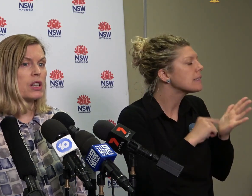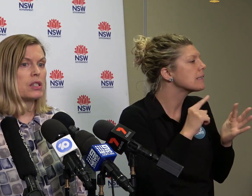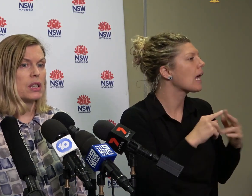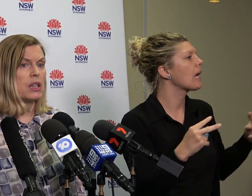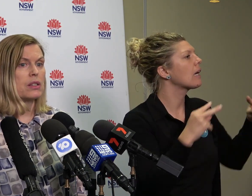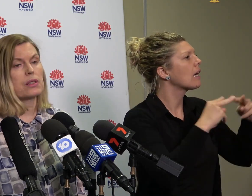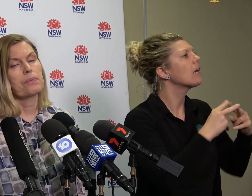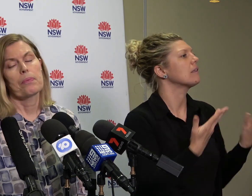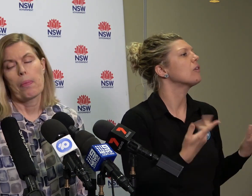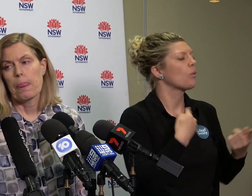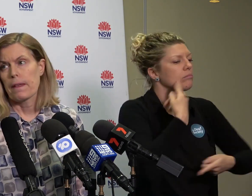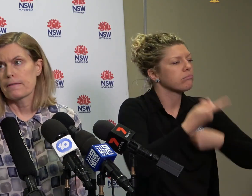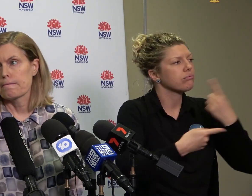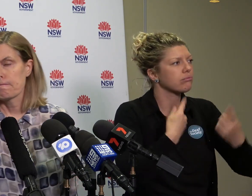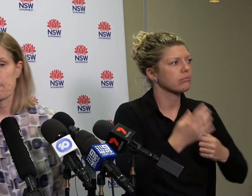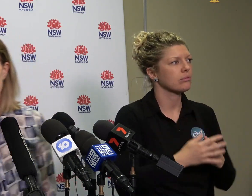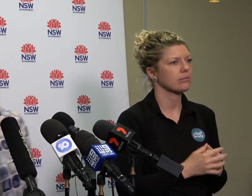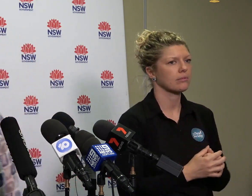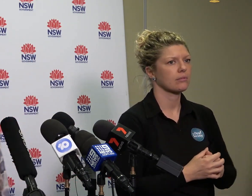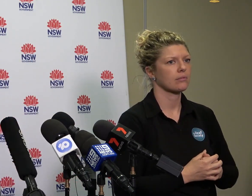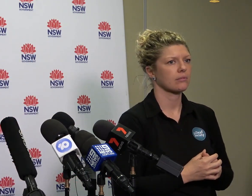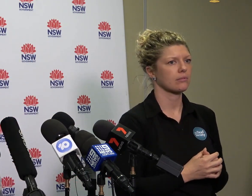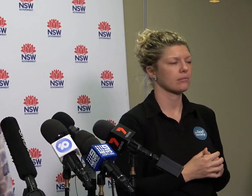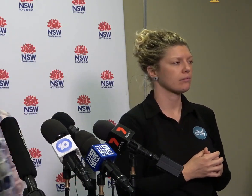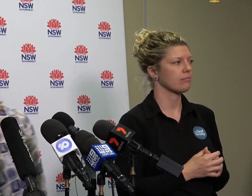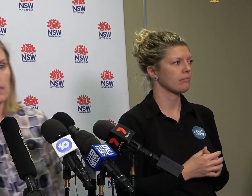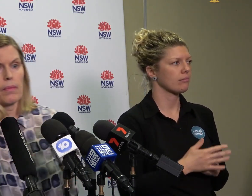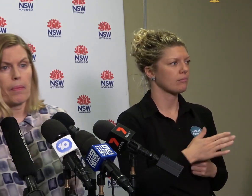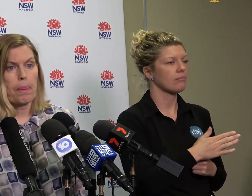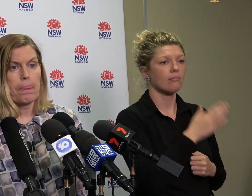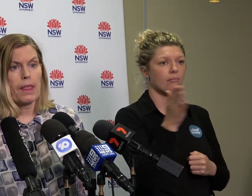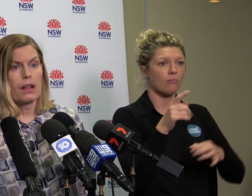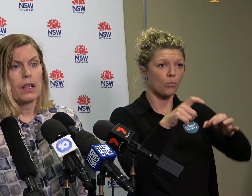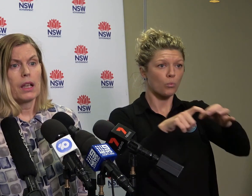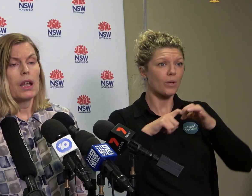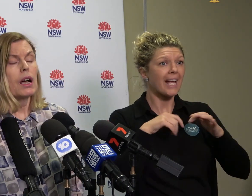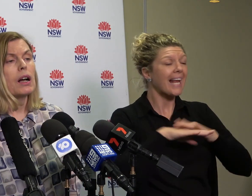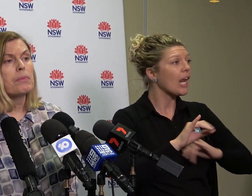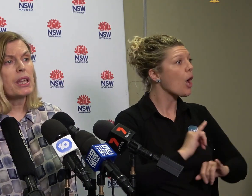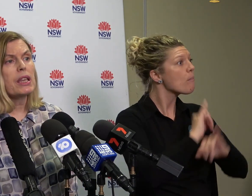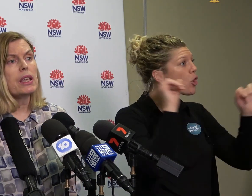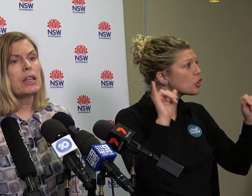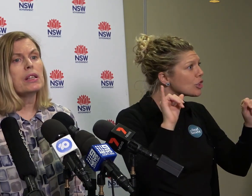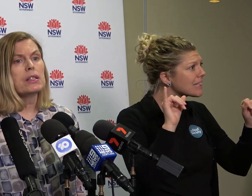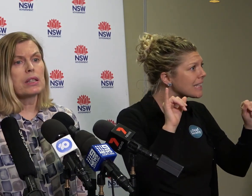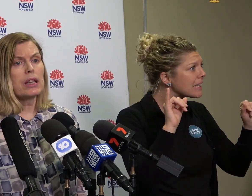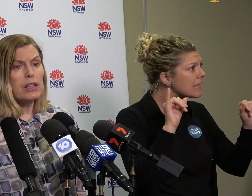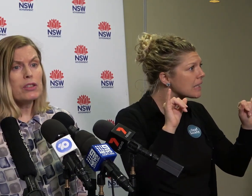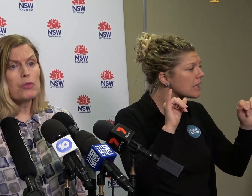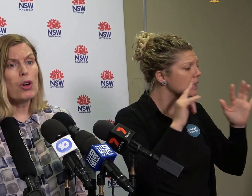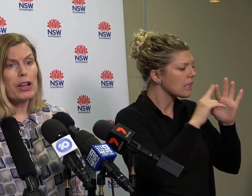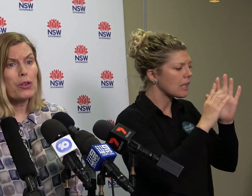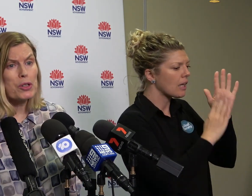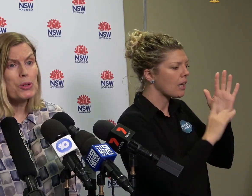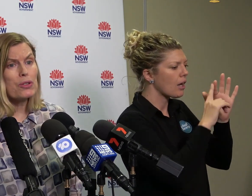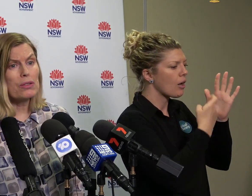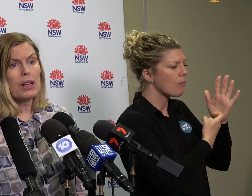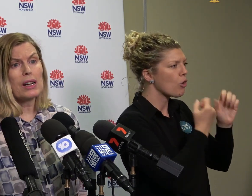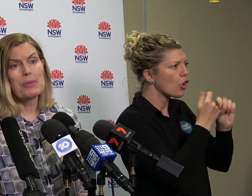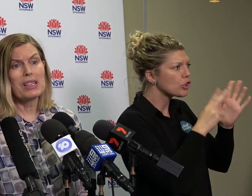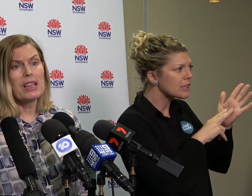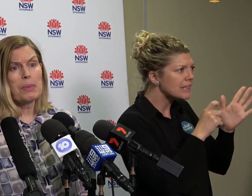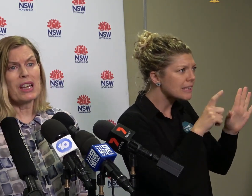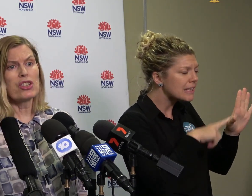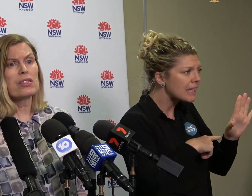health advice is. Was he in the emergency or in another section of the hospital? He is in Ryde